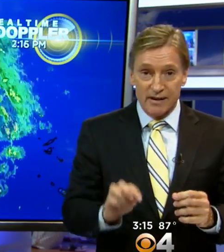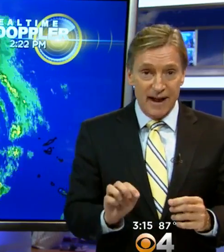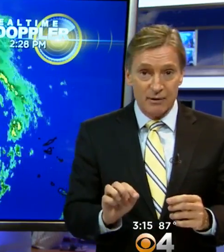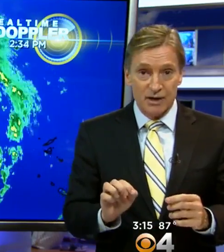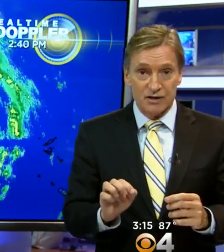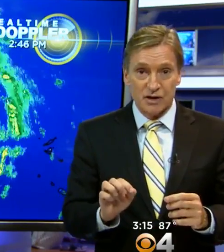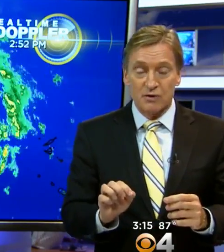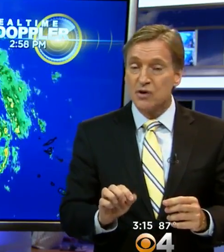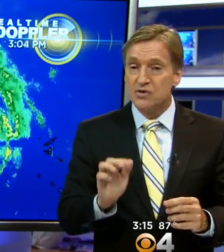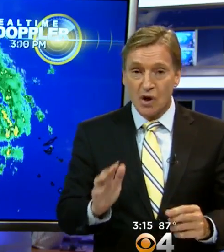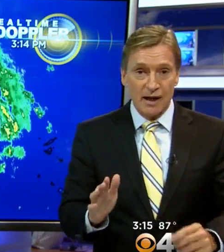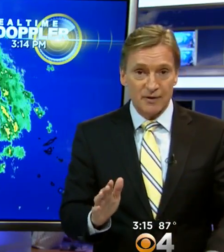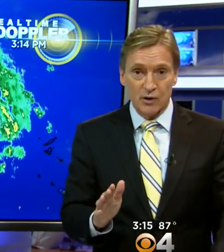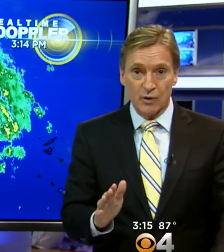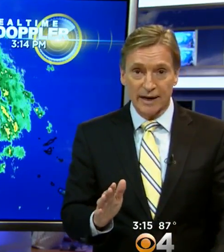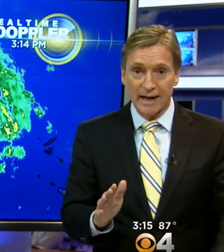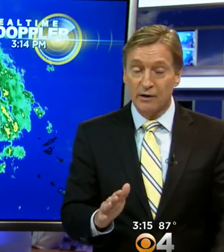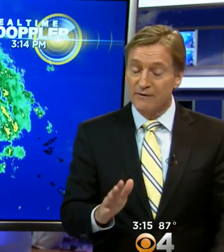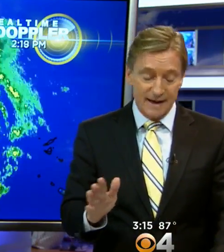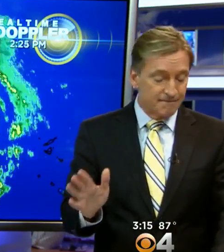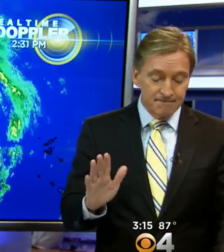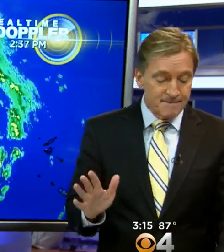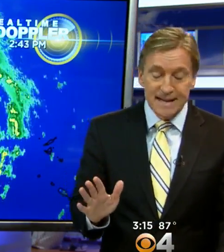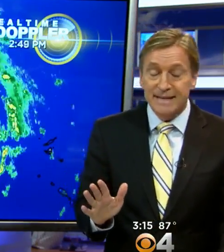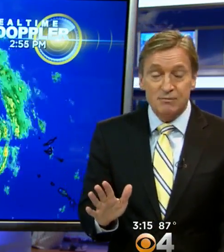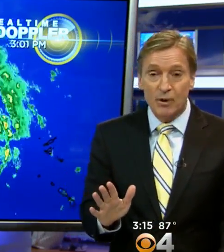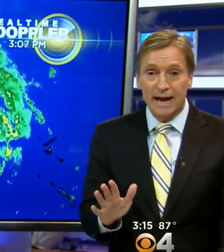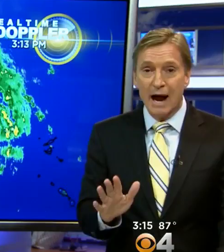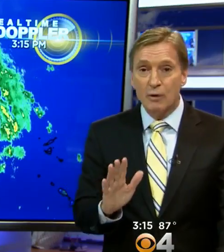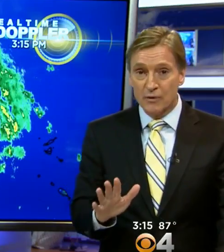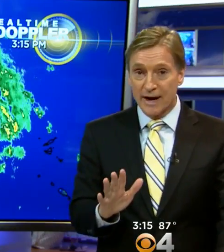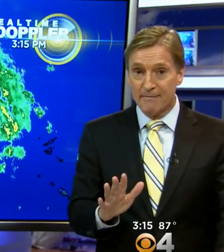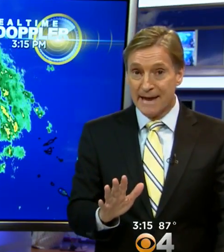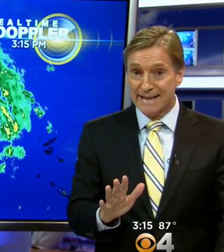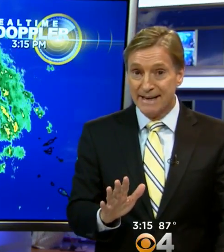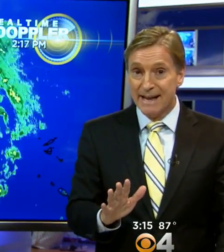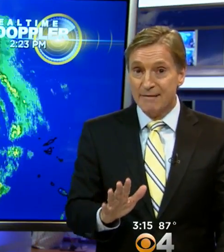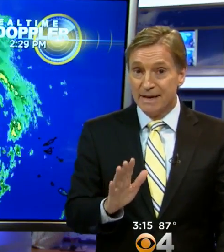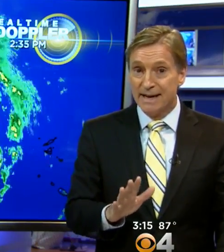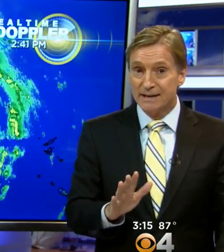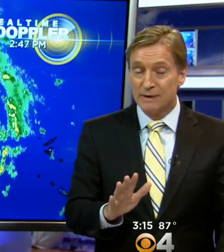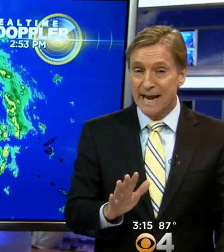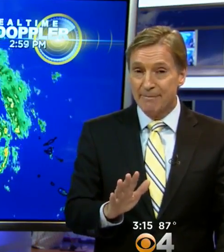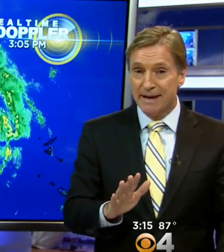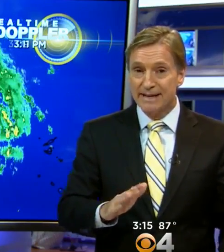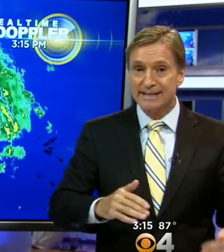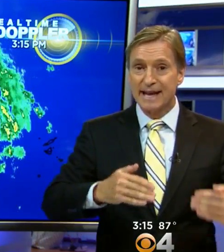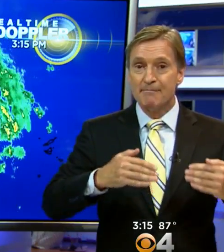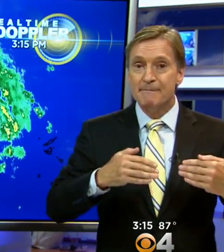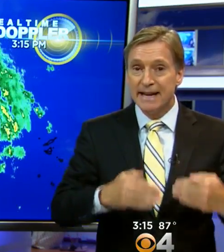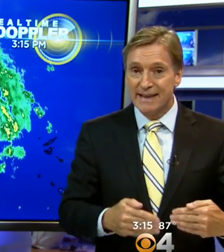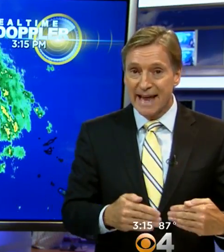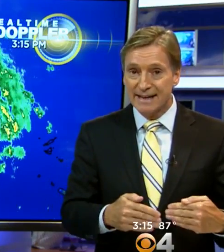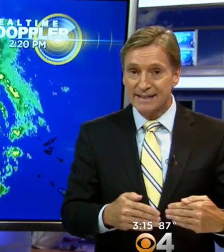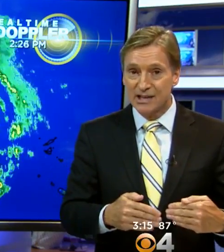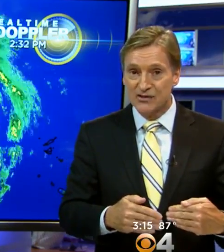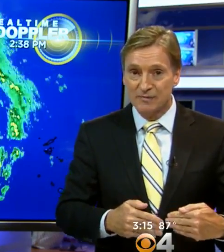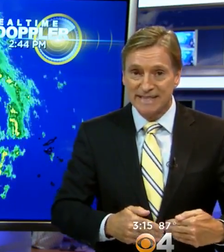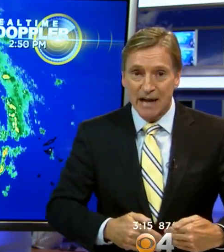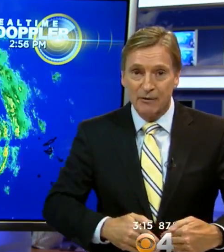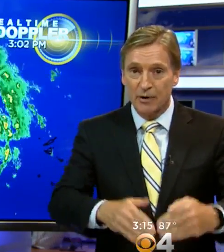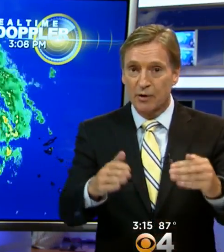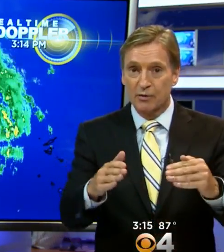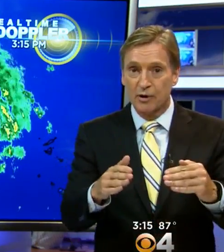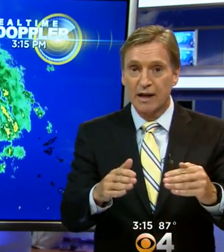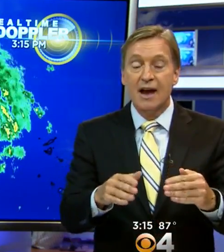If you're in the evacuation zone, you don't have to go to Orlando. In fact, at this point, I wouldn't recommend it, because what's happening is that many of the gas stations